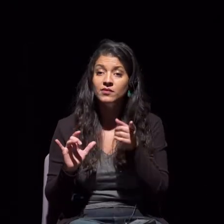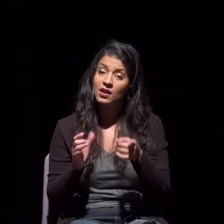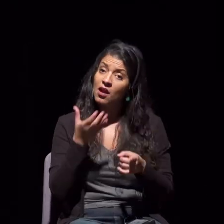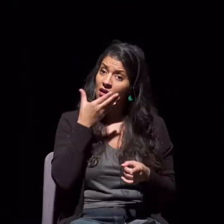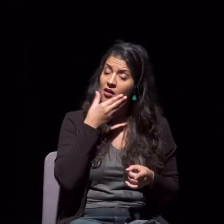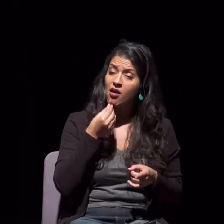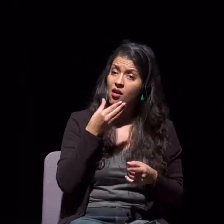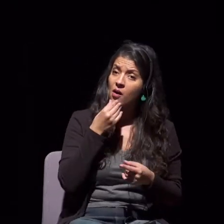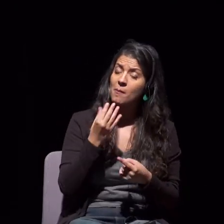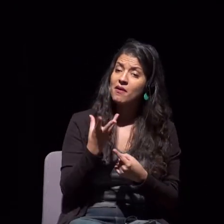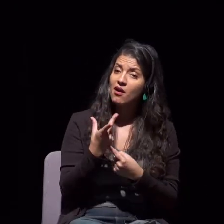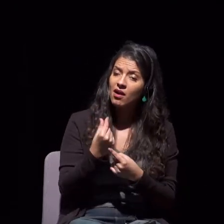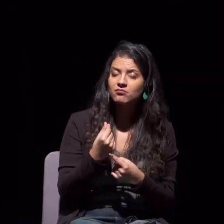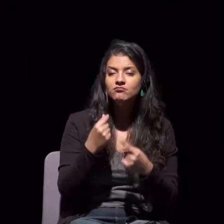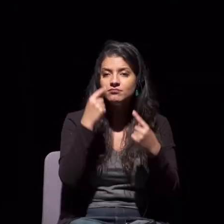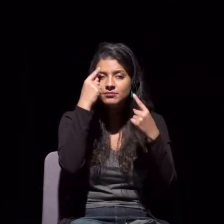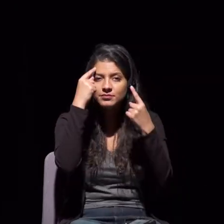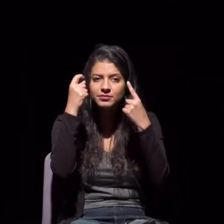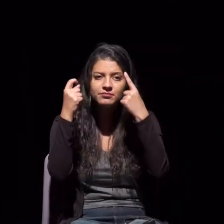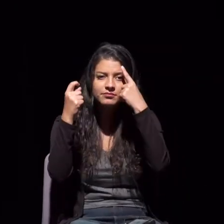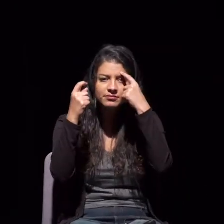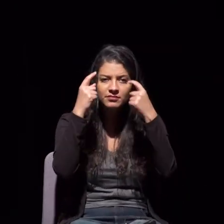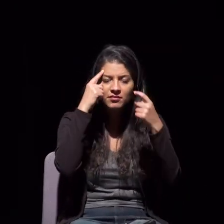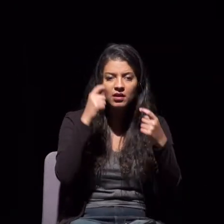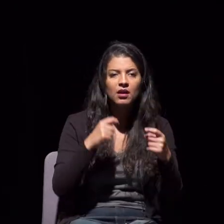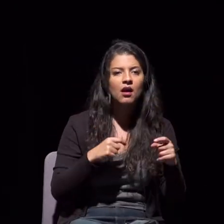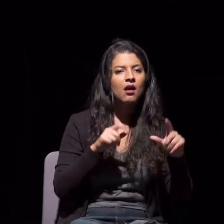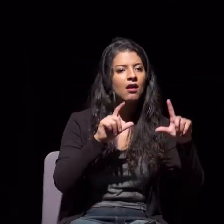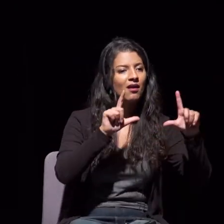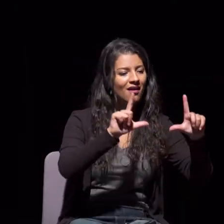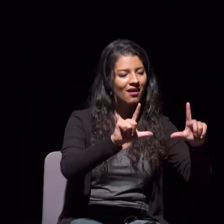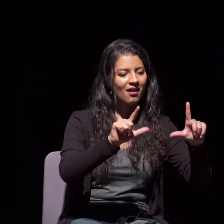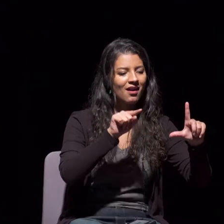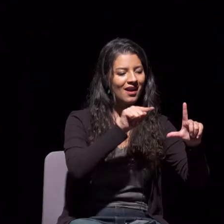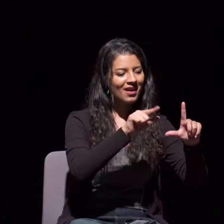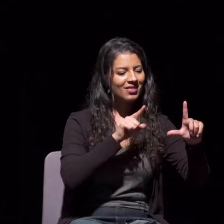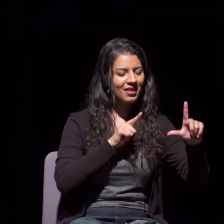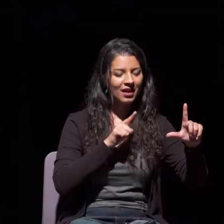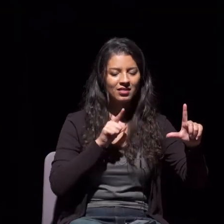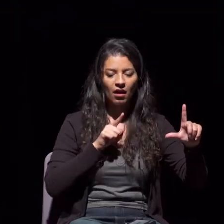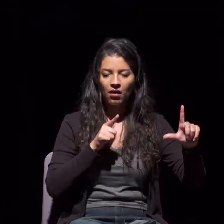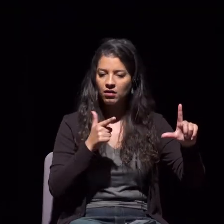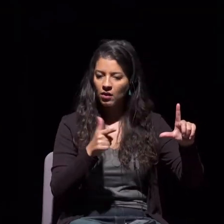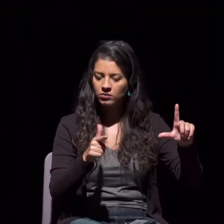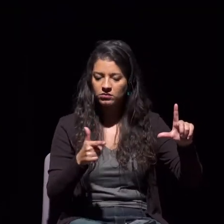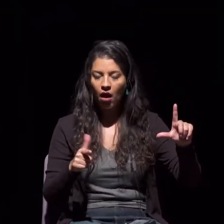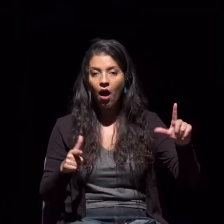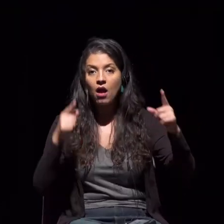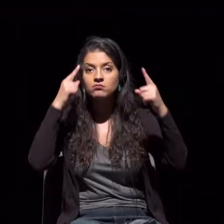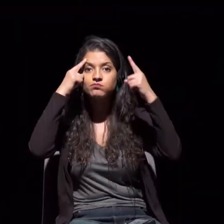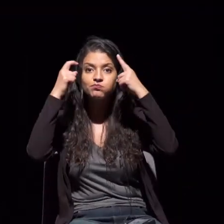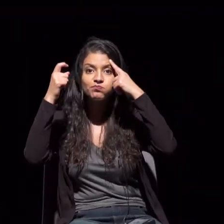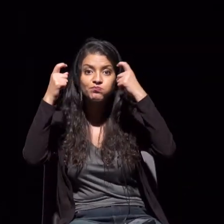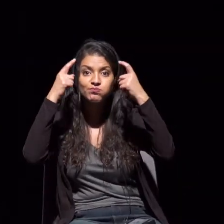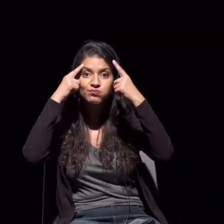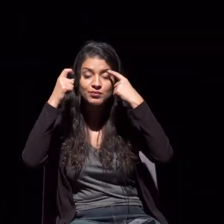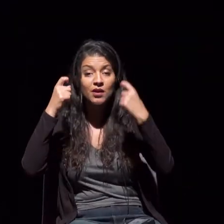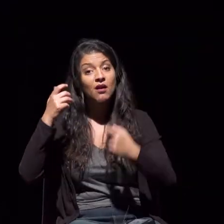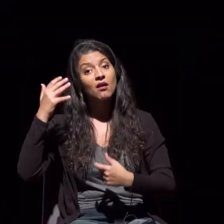absences. What was once considered a mark of shame is now a place for healing.